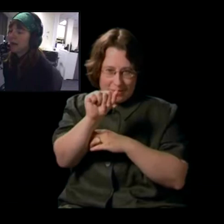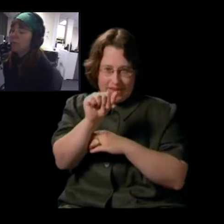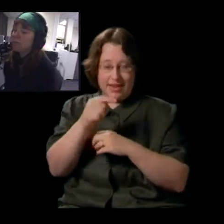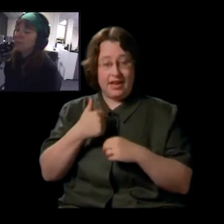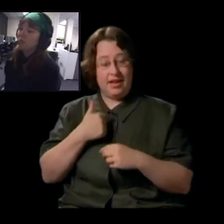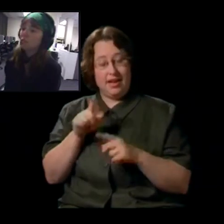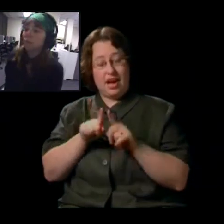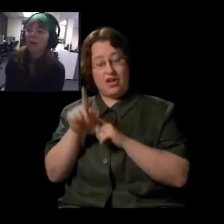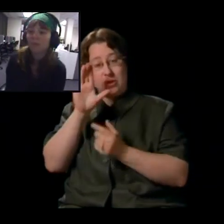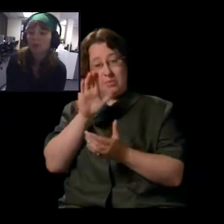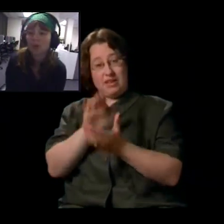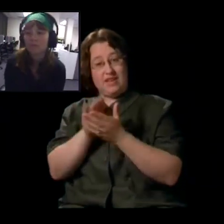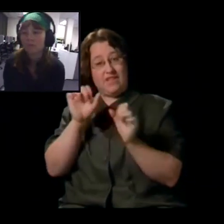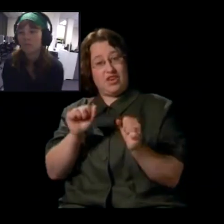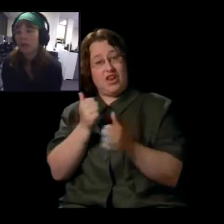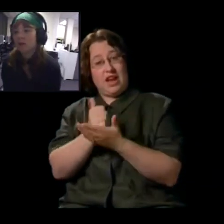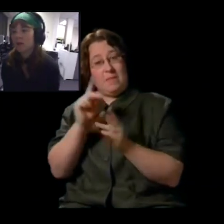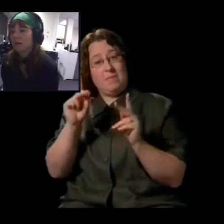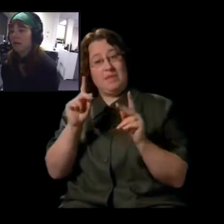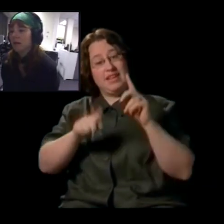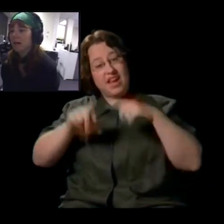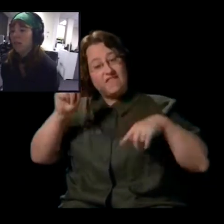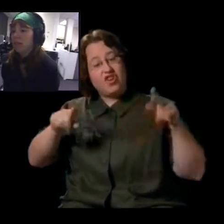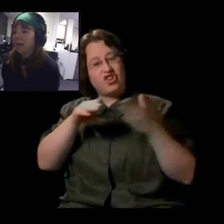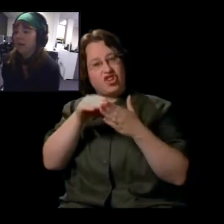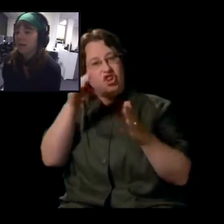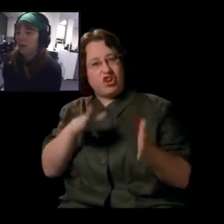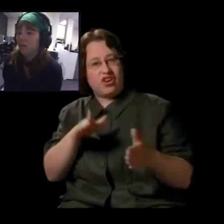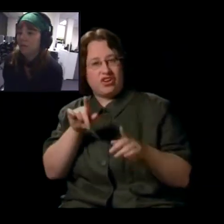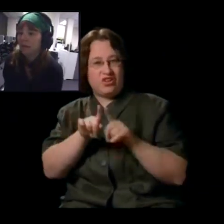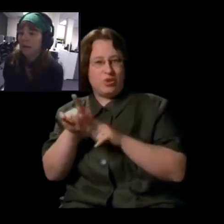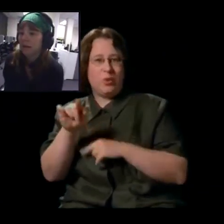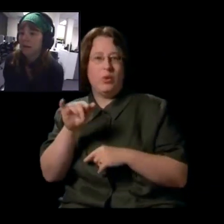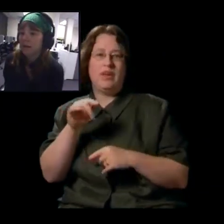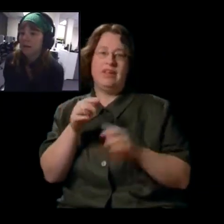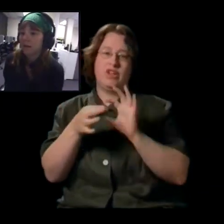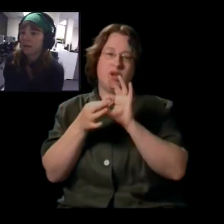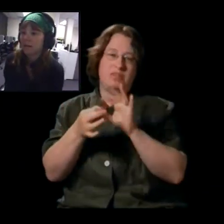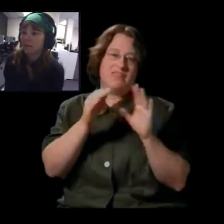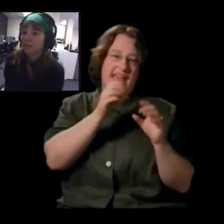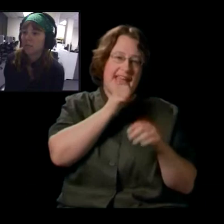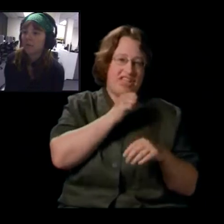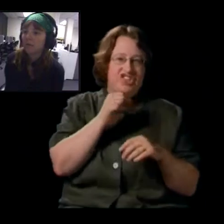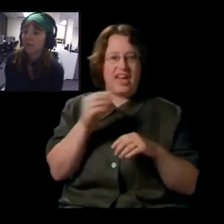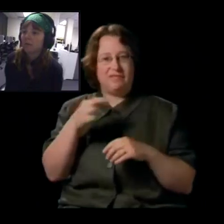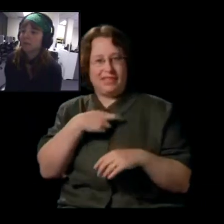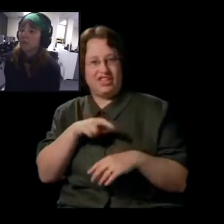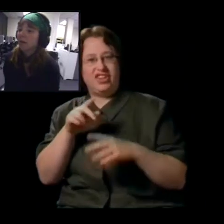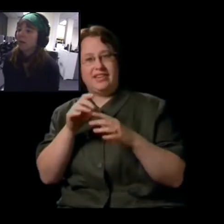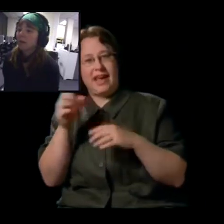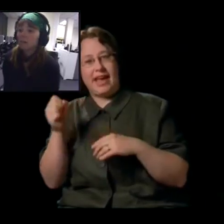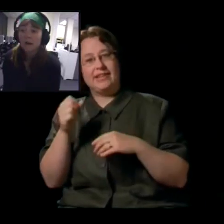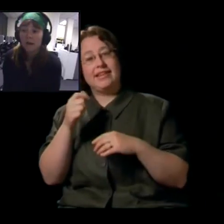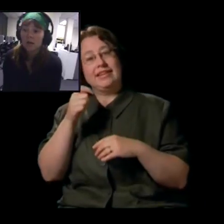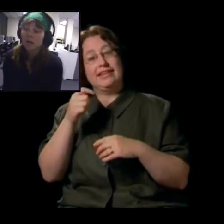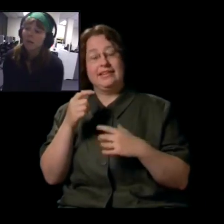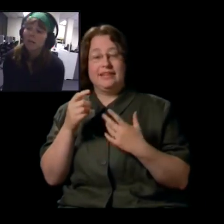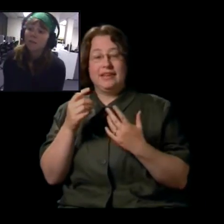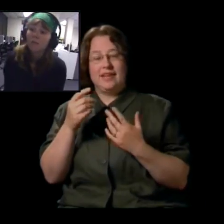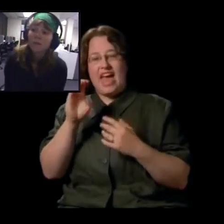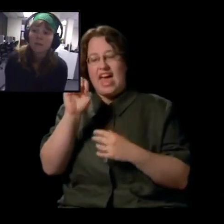every day with people who don't have a concept of that. I believe I can help various people related to, it doesn't